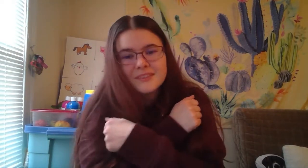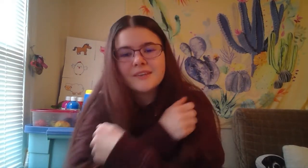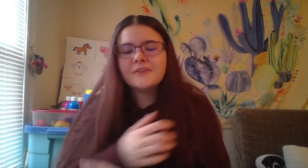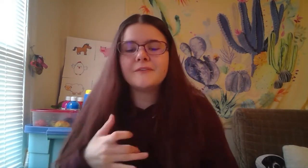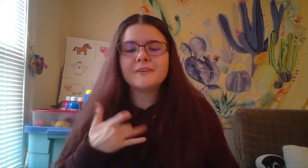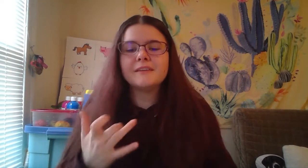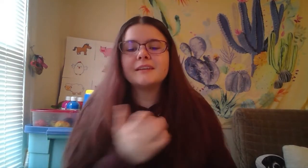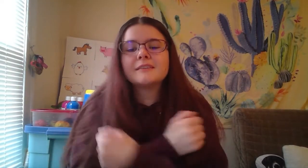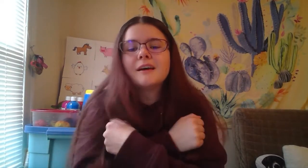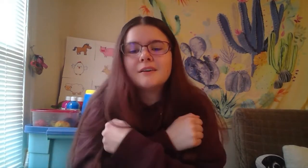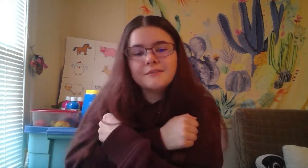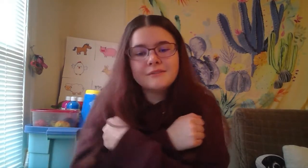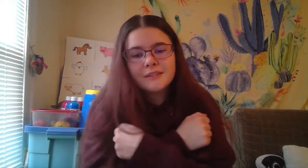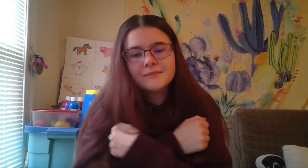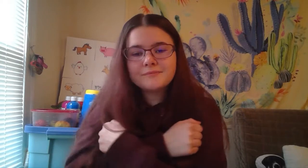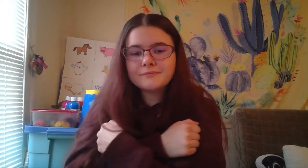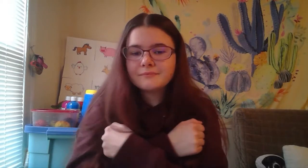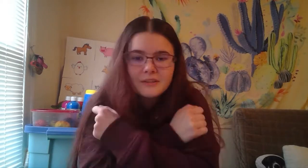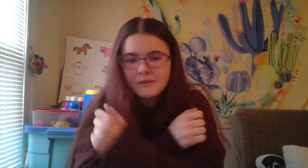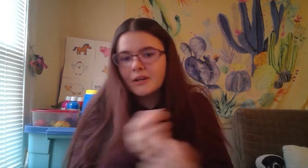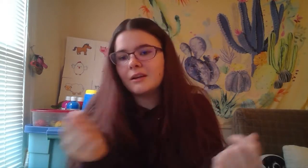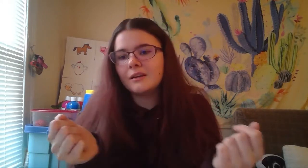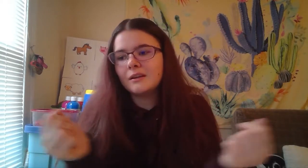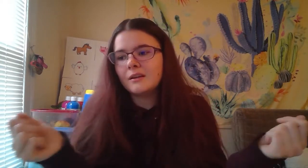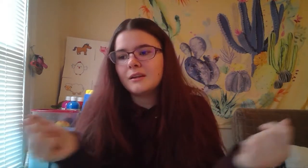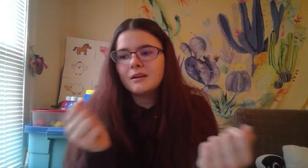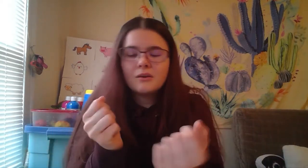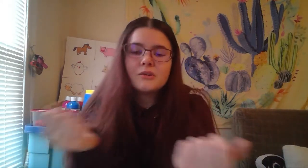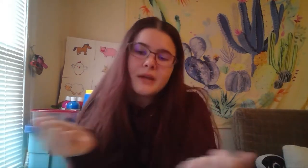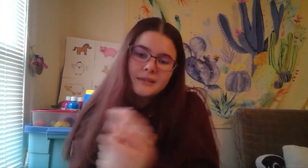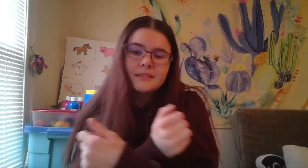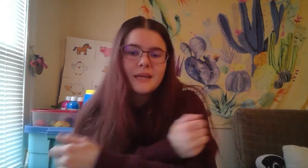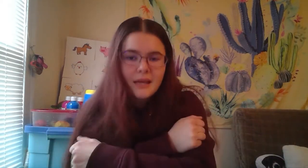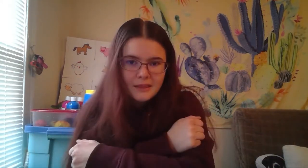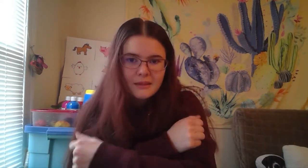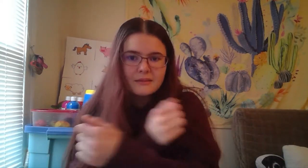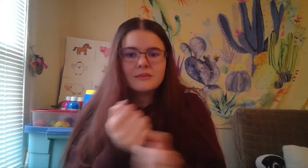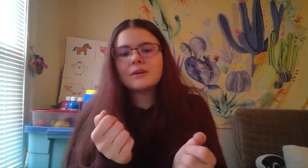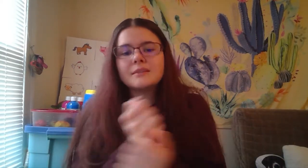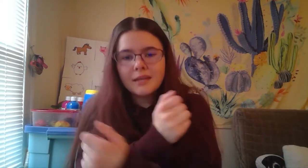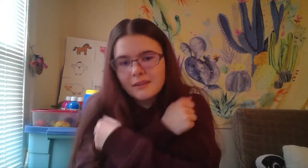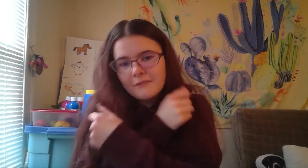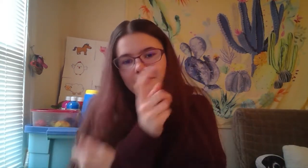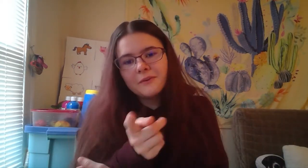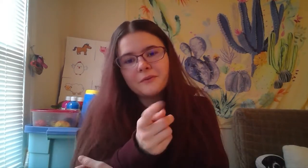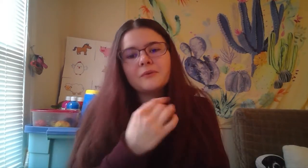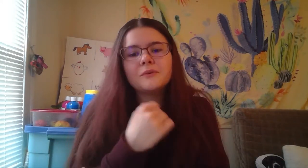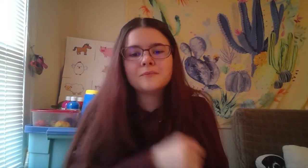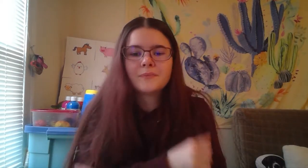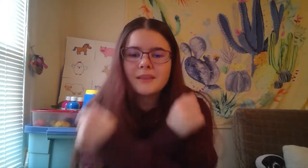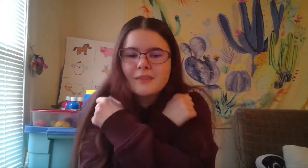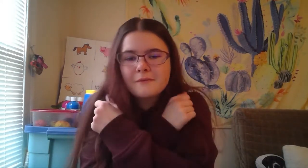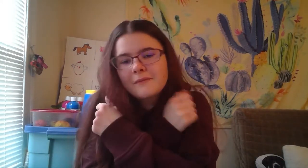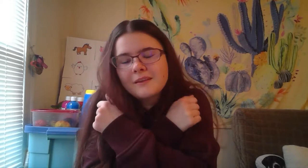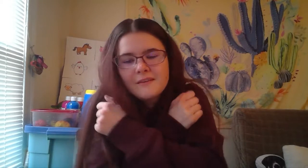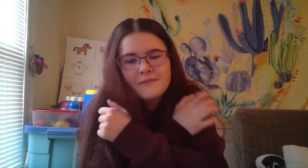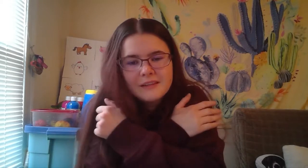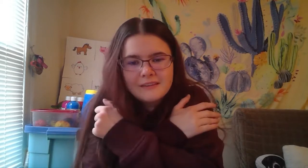If you're feeling loved, or you can say love you. Love, feeling